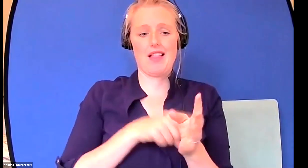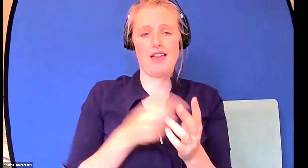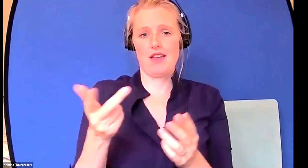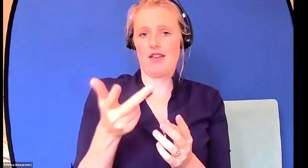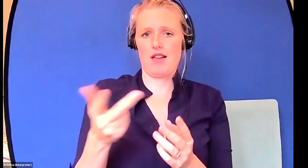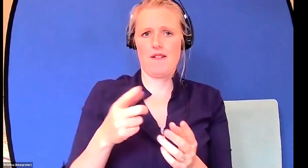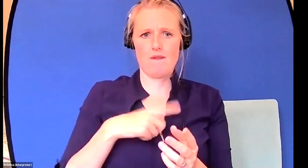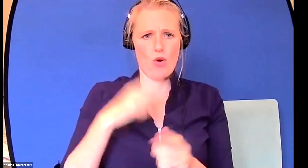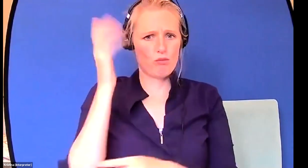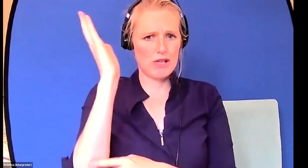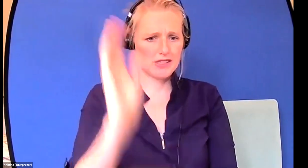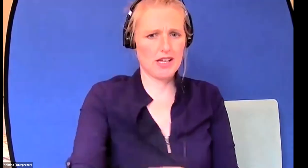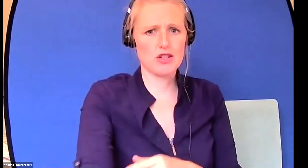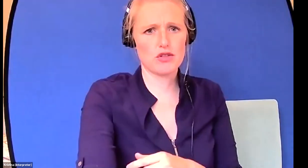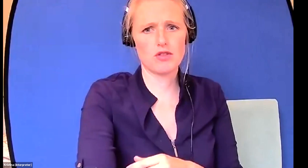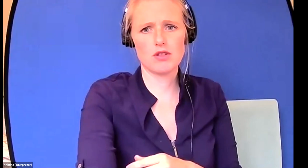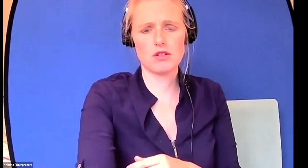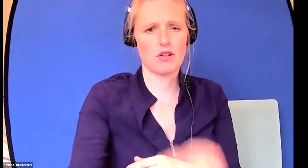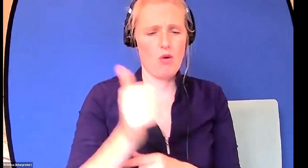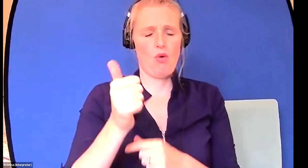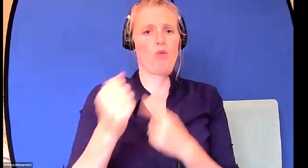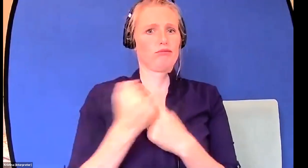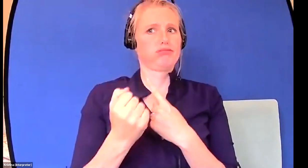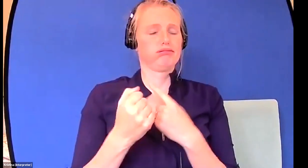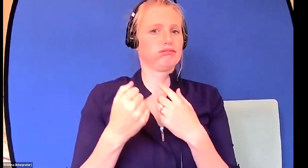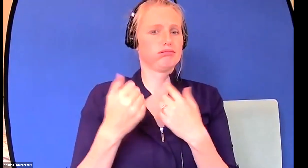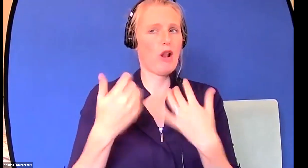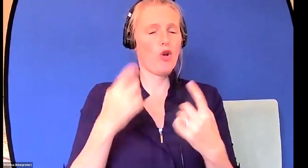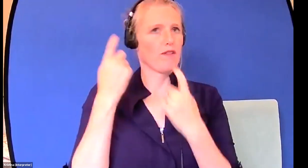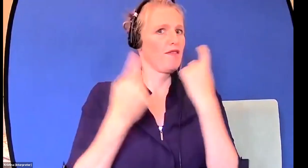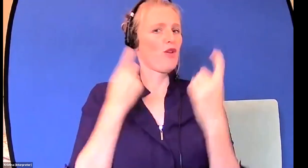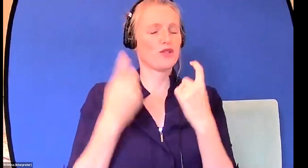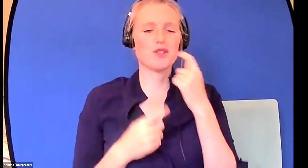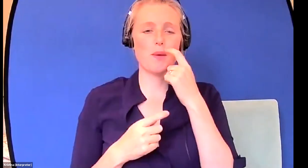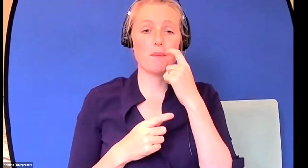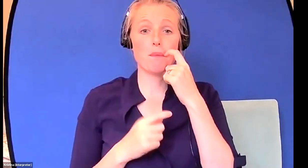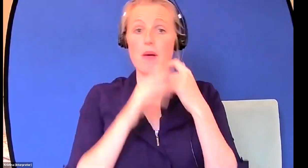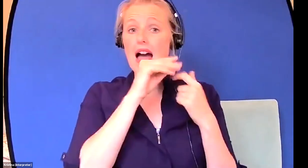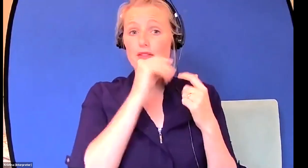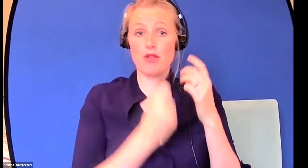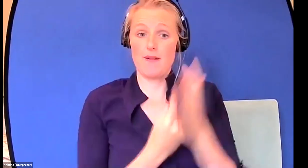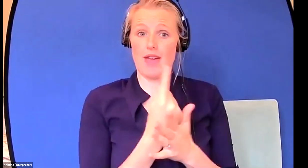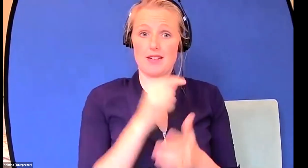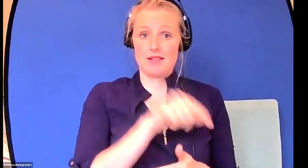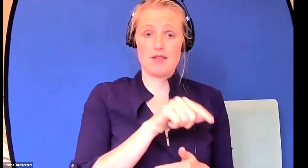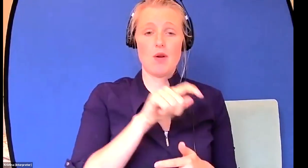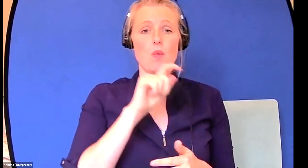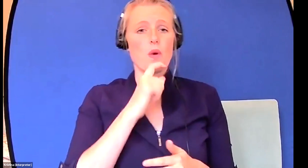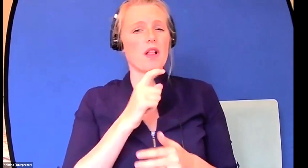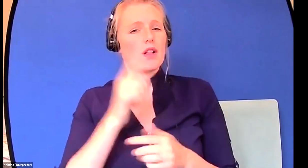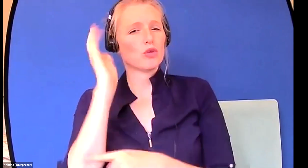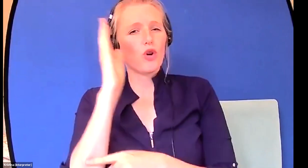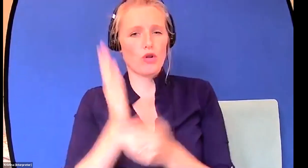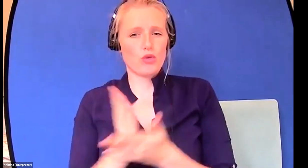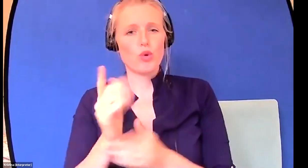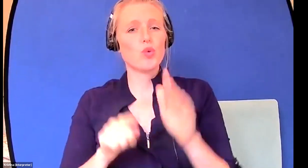thought-provoking presentations. As I said, after this event, we're going to make these available on YouTube. But for the next